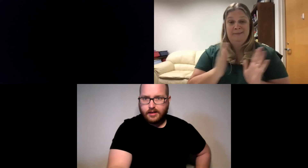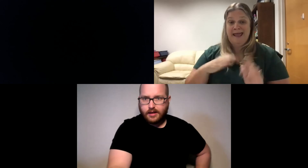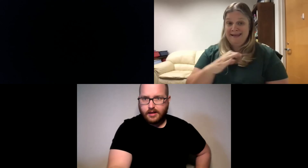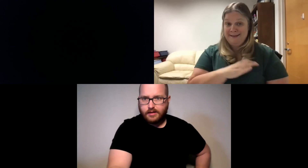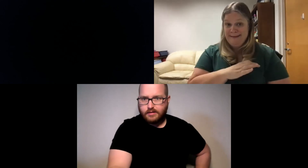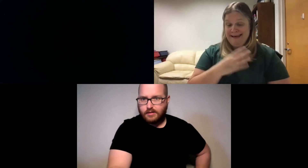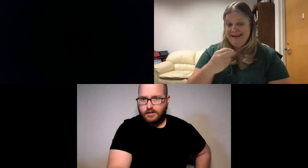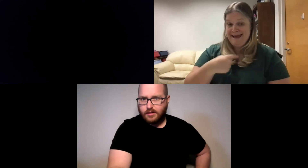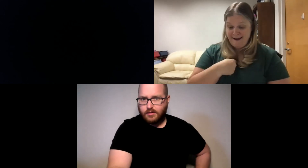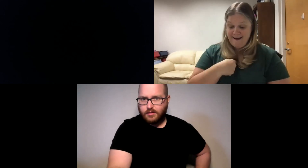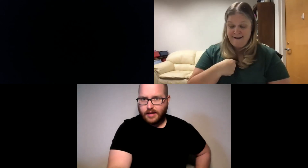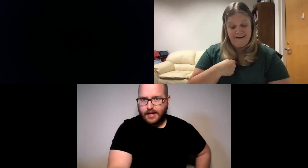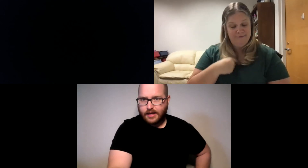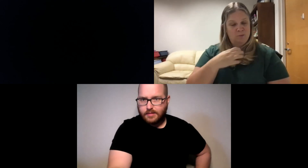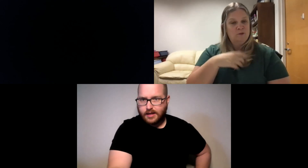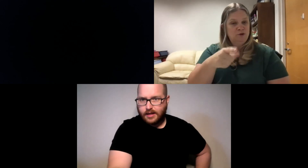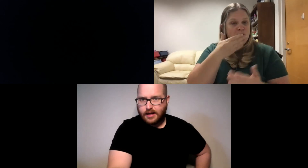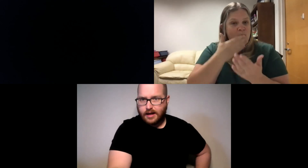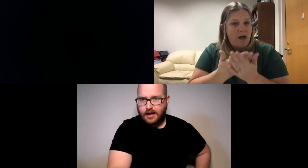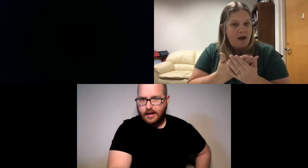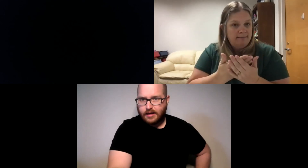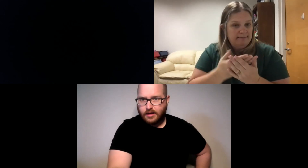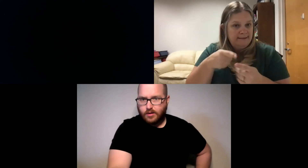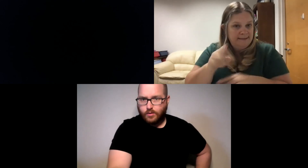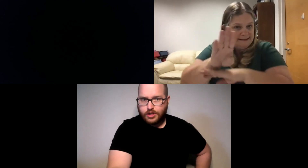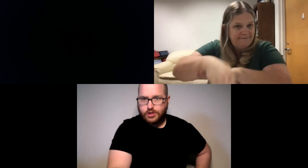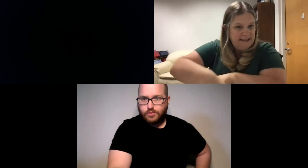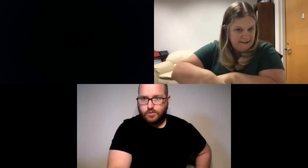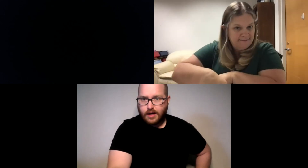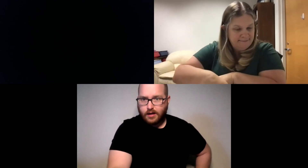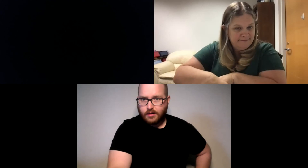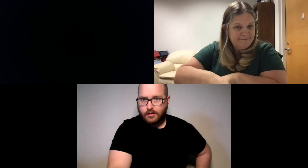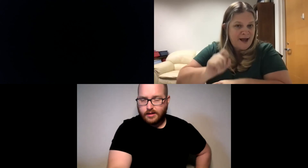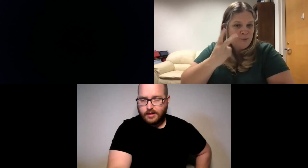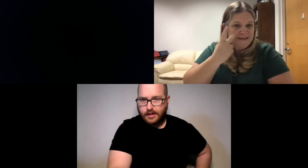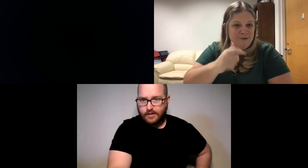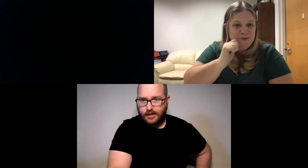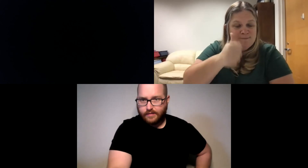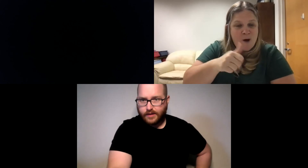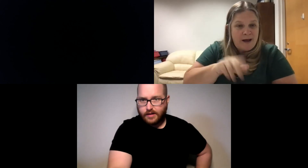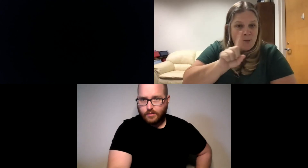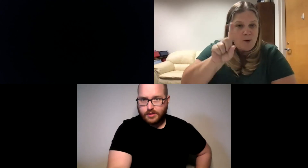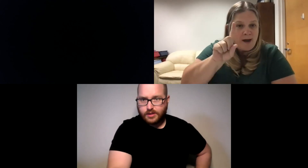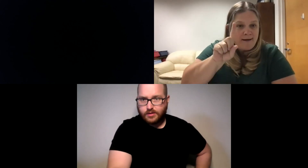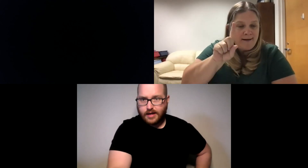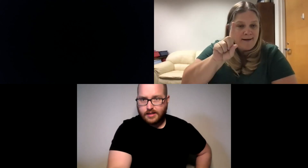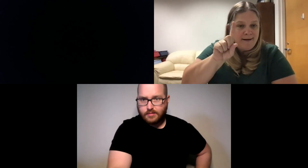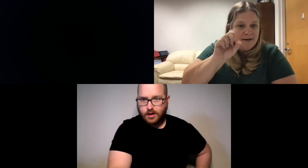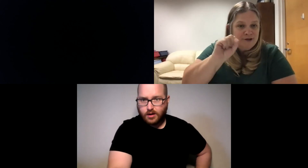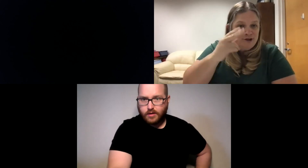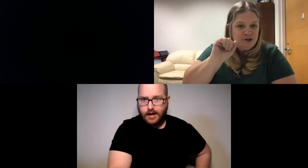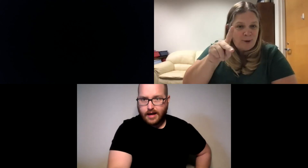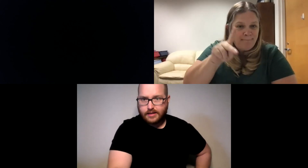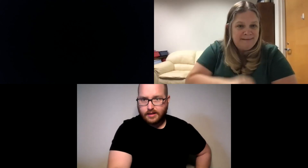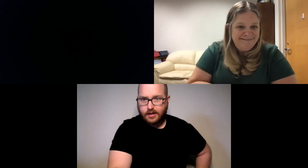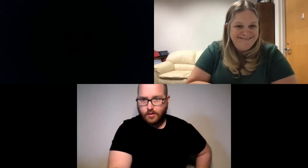And, the planning committee and I wish you well in the evening. And we'll see you guys